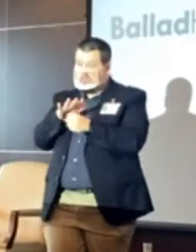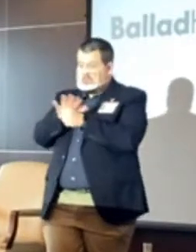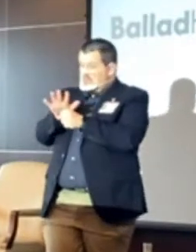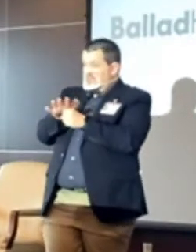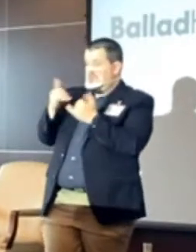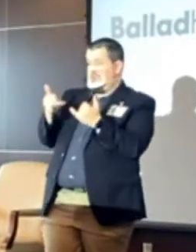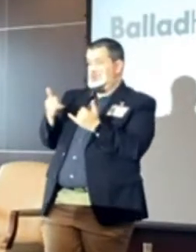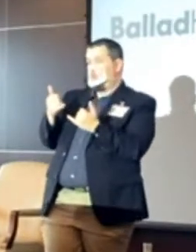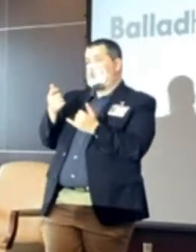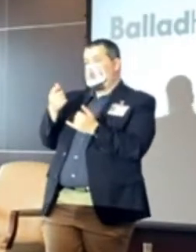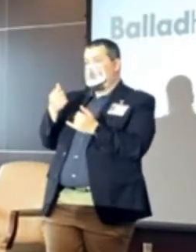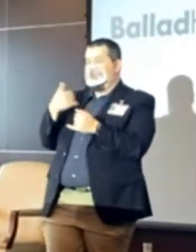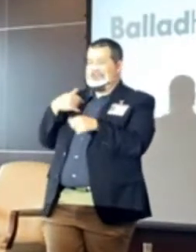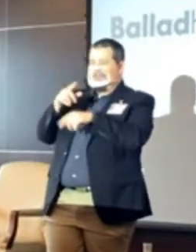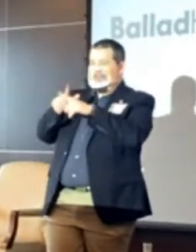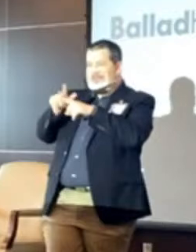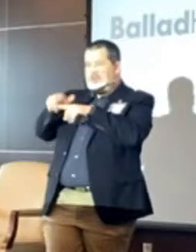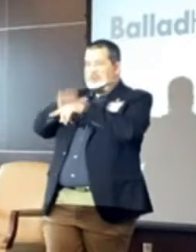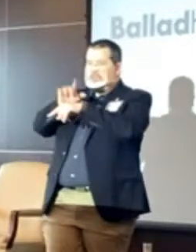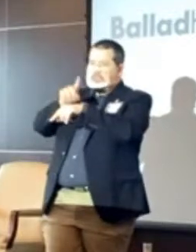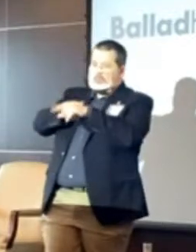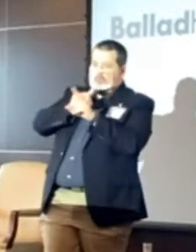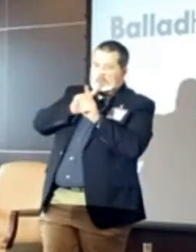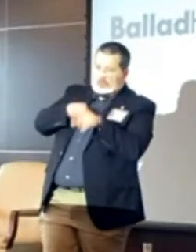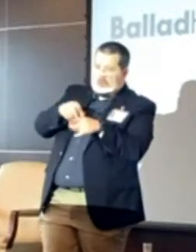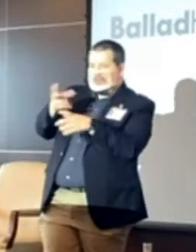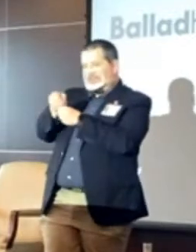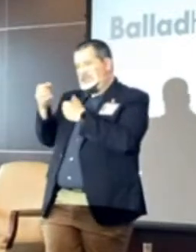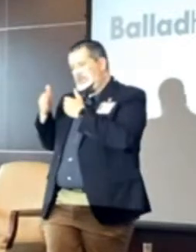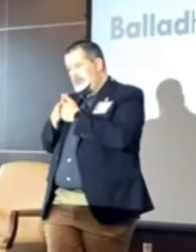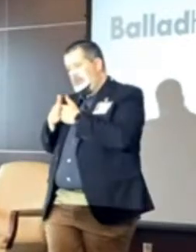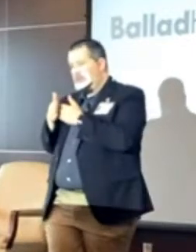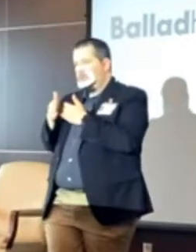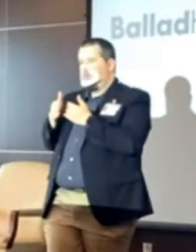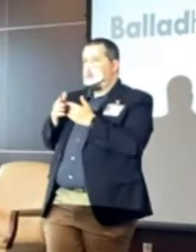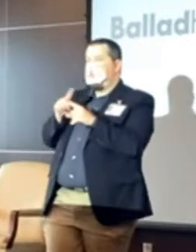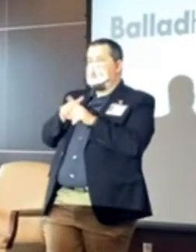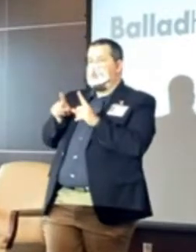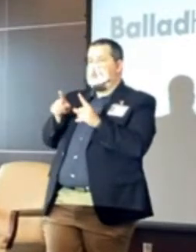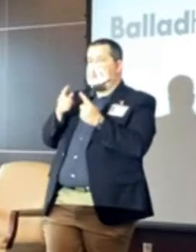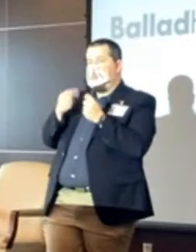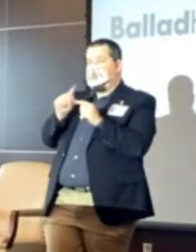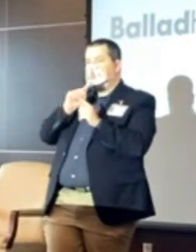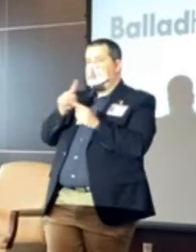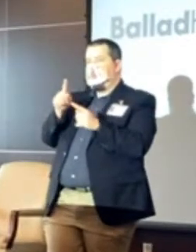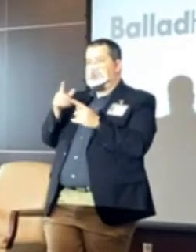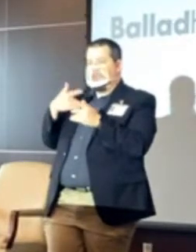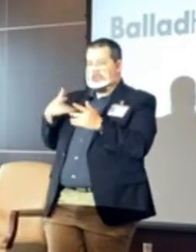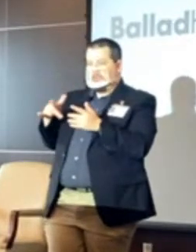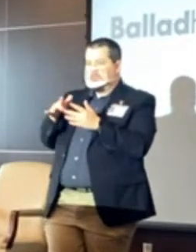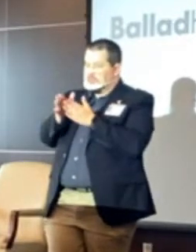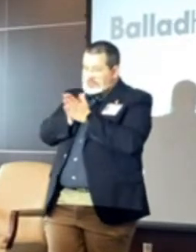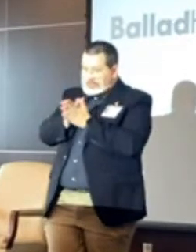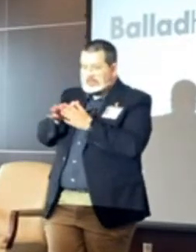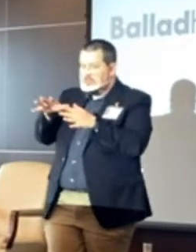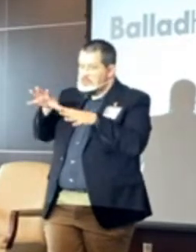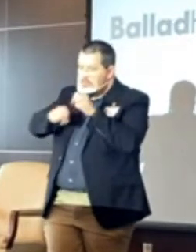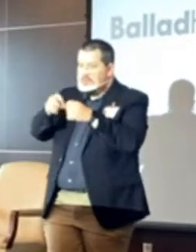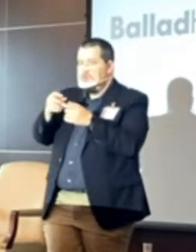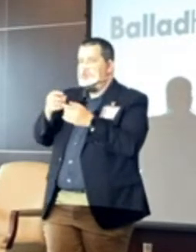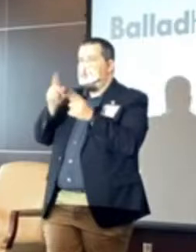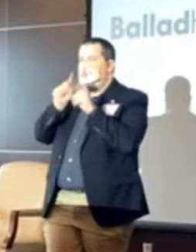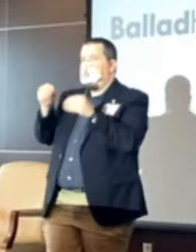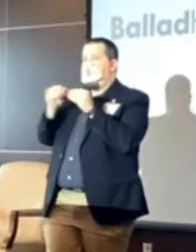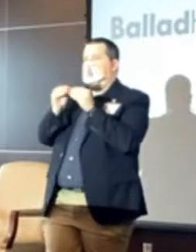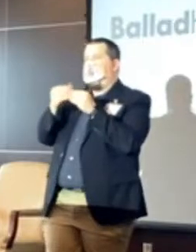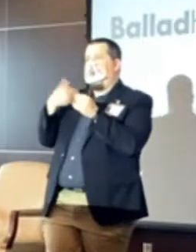I think there is a little bit of timing on once we order getting it in timely. So, but we are trying to be really proactive and order more. So